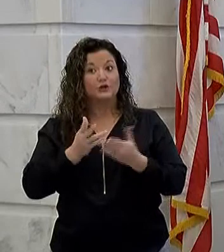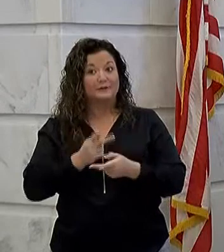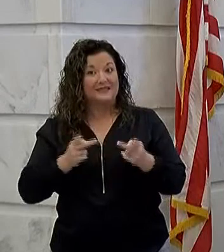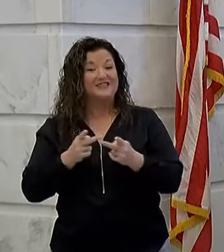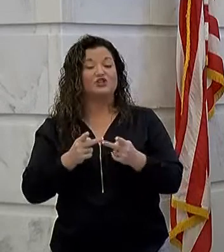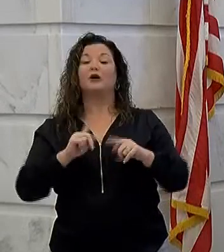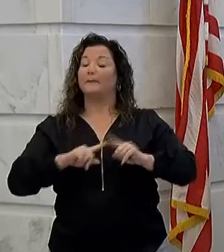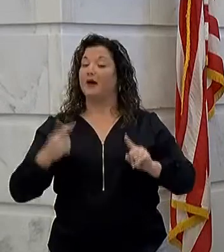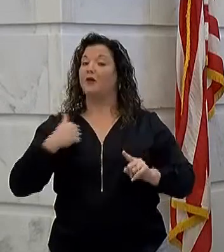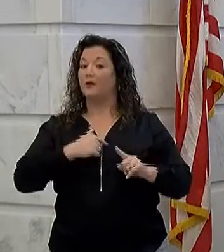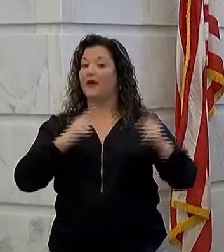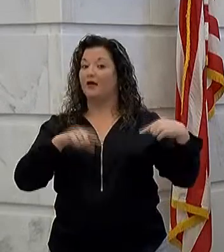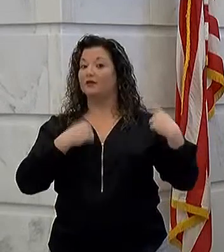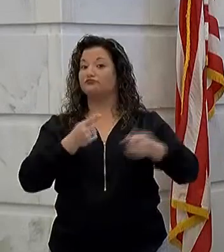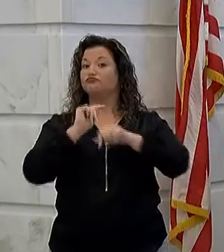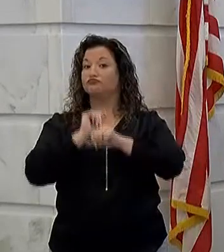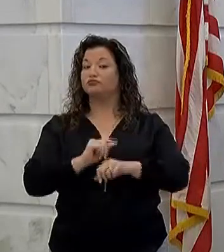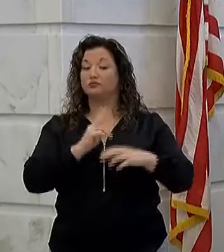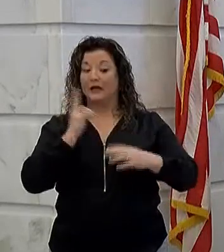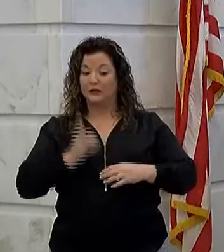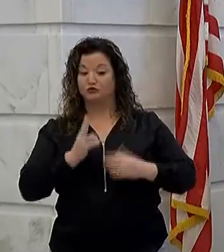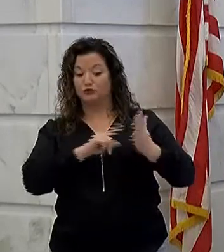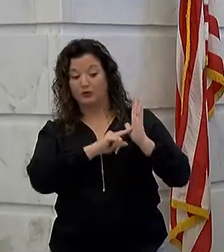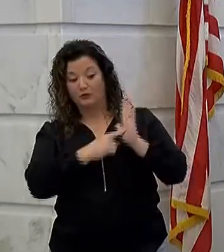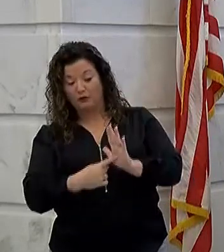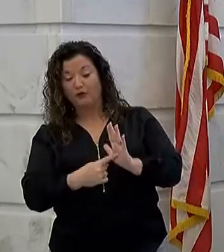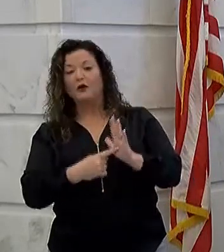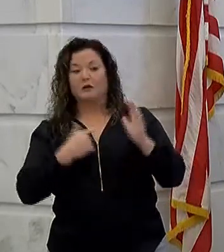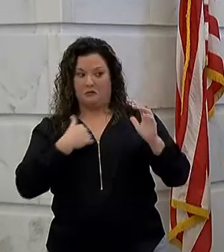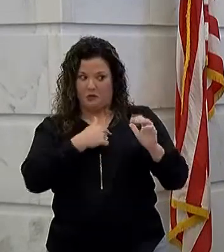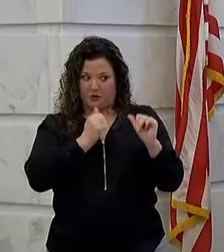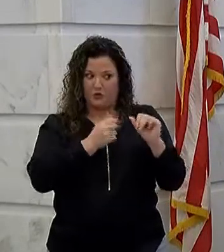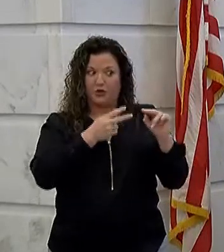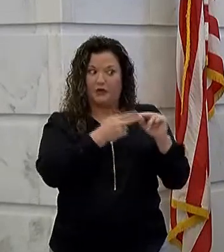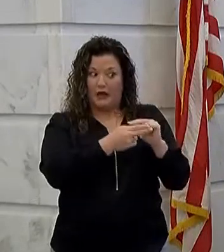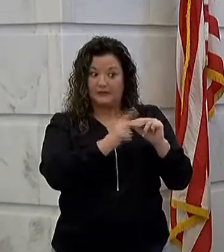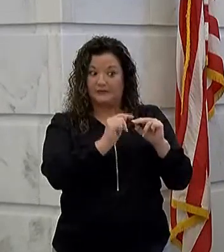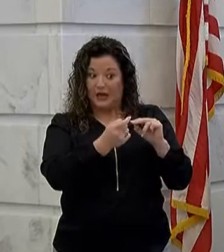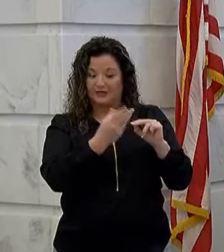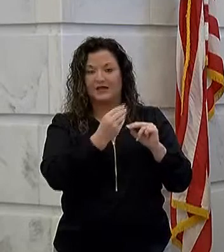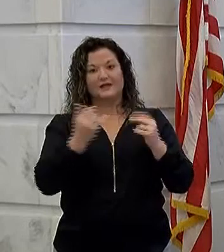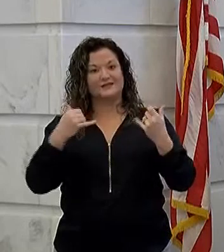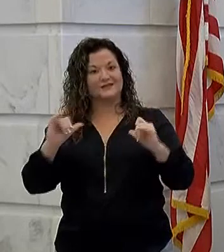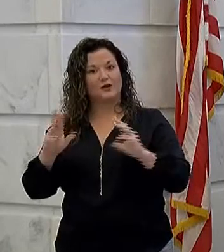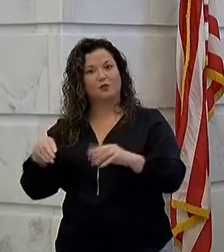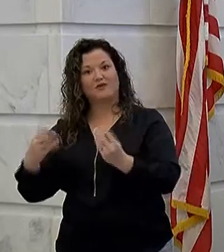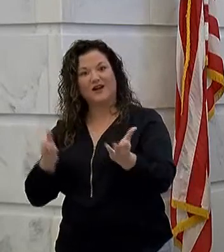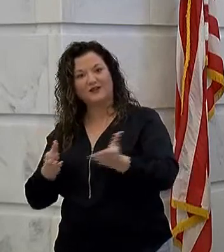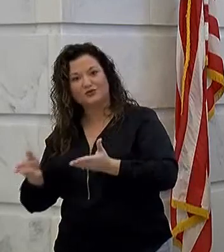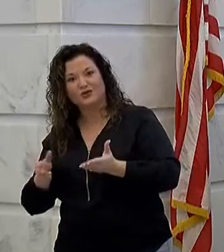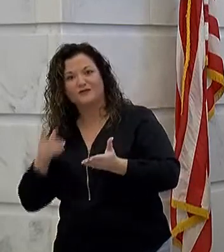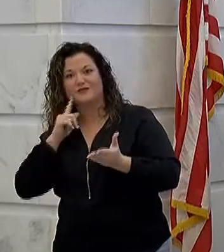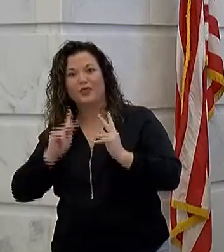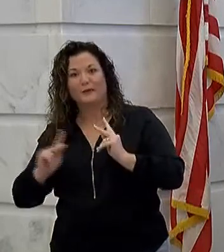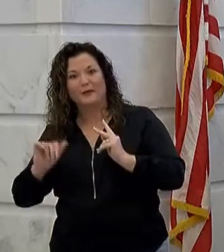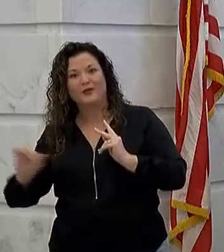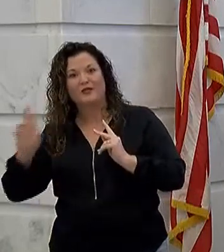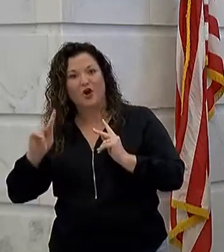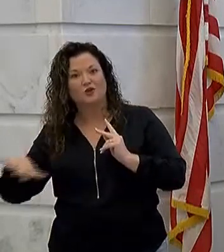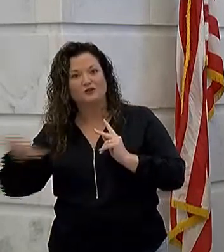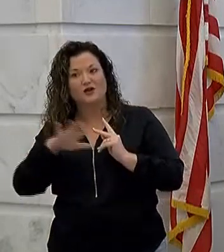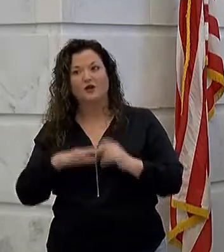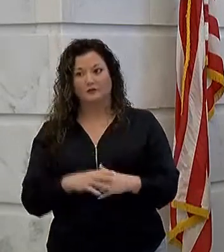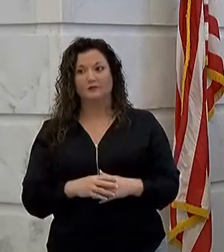have a track record now over the last number of years of being able to cut taxes and still deliver the services the people of Arkansas have come to